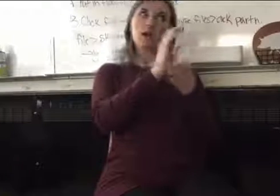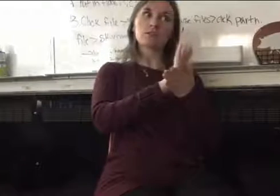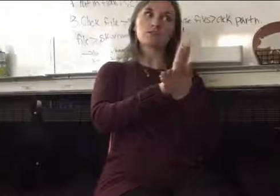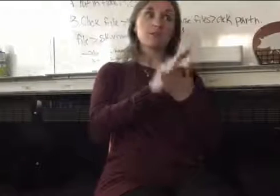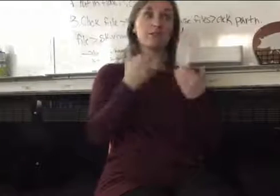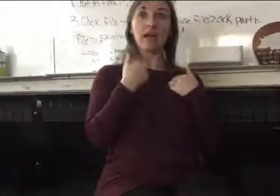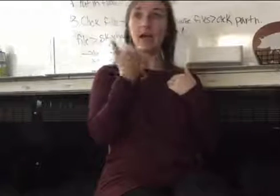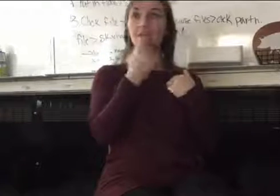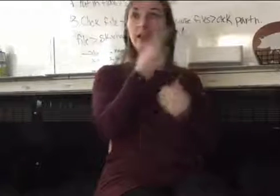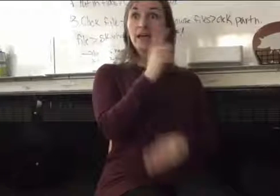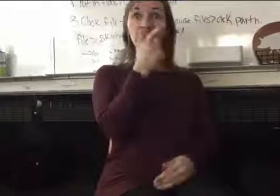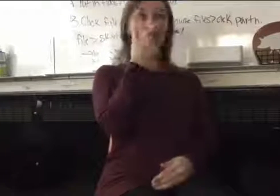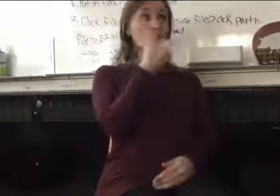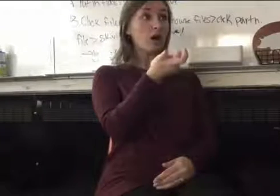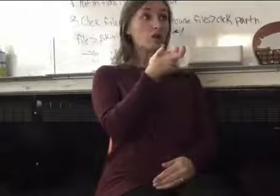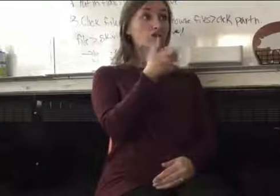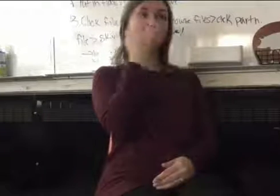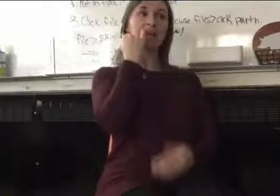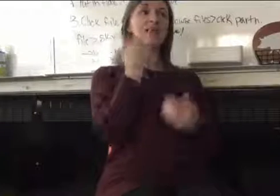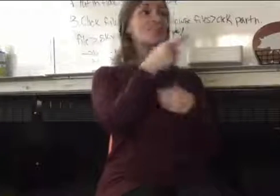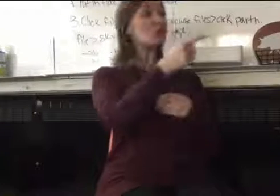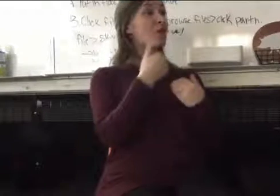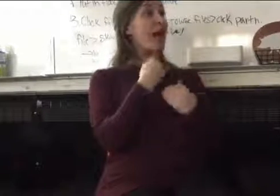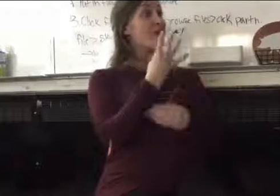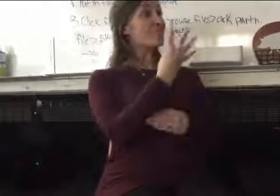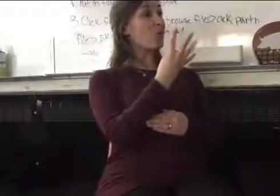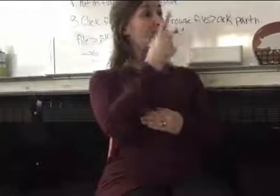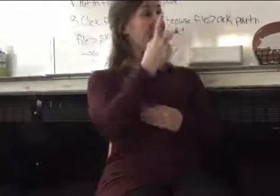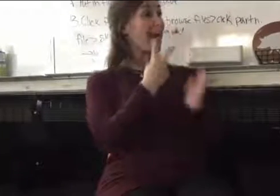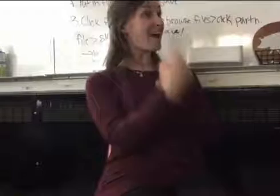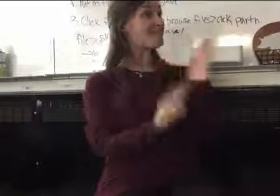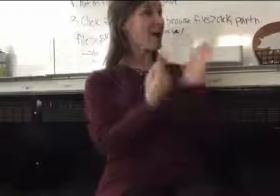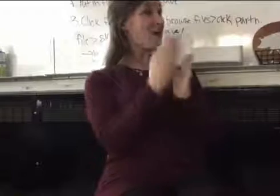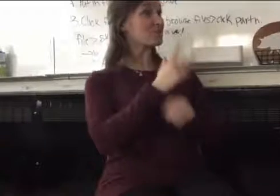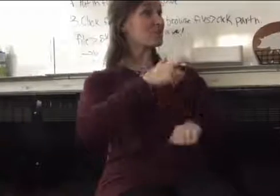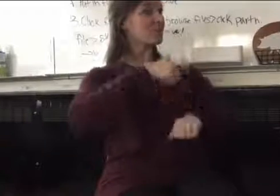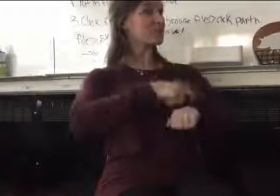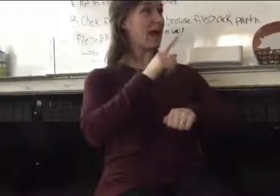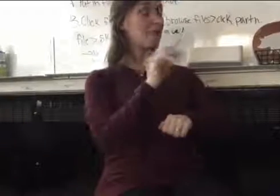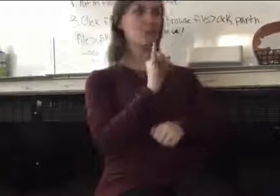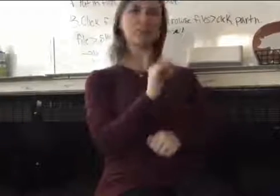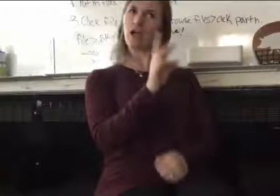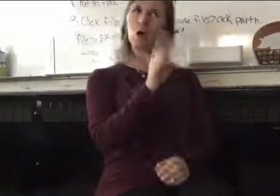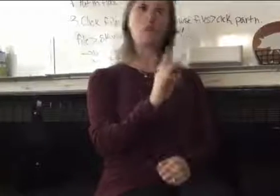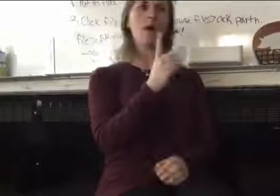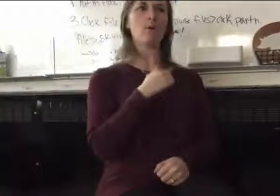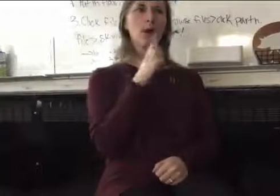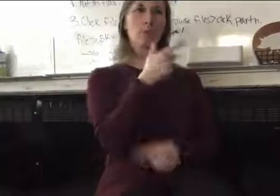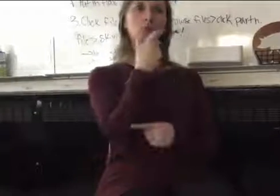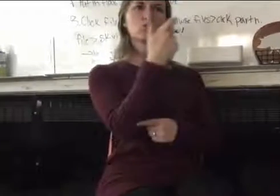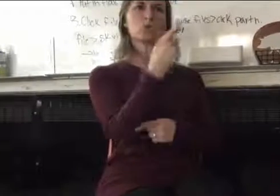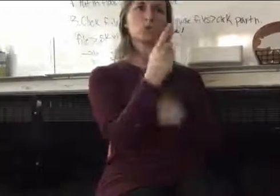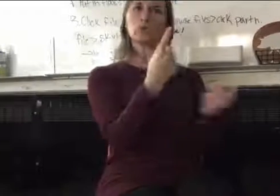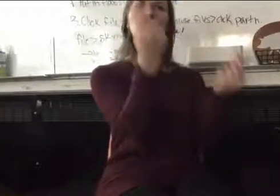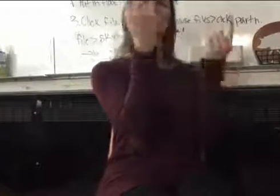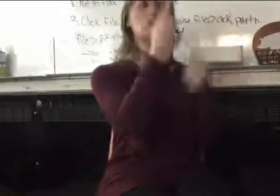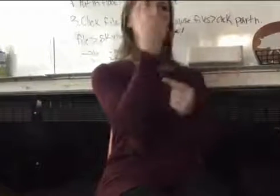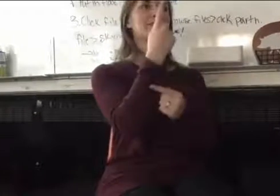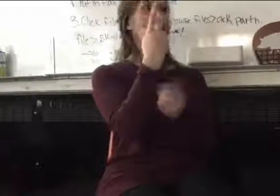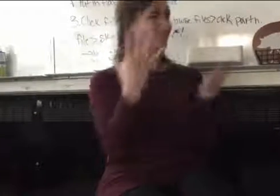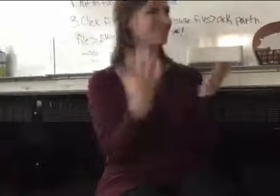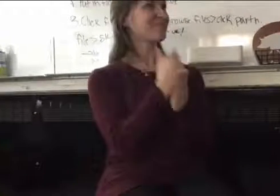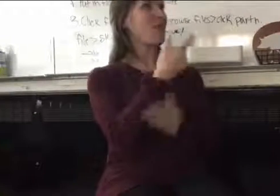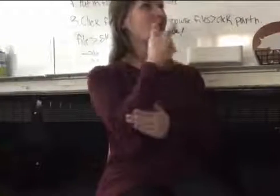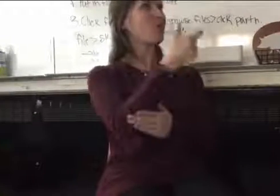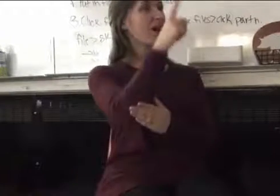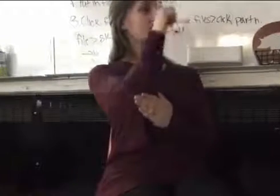Alright, cool, a couple people. If you ever have 4.5 hours of your time that you're like, wow, I really need something to do, you can go and watch Gettysburg